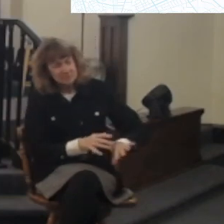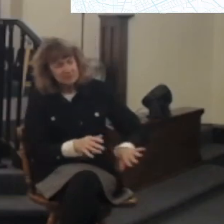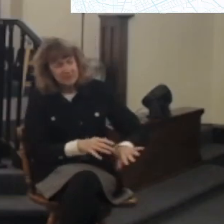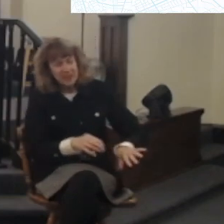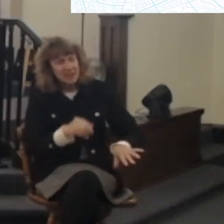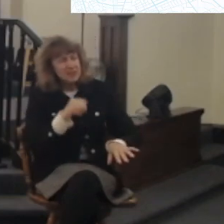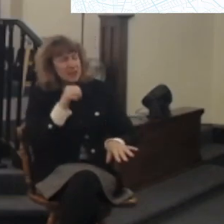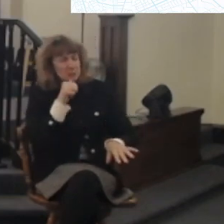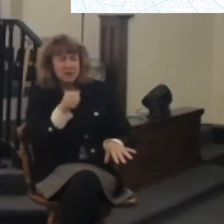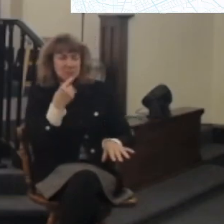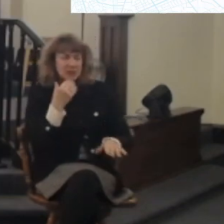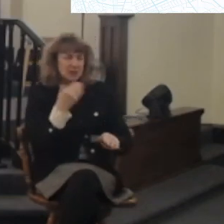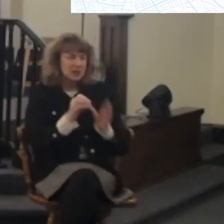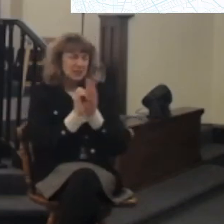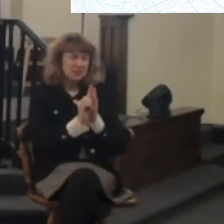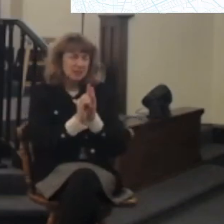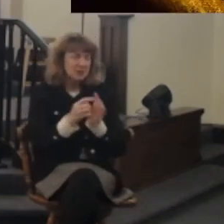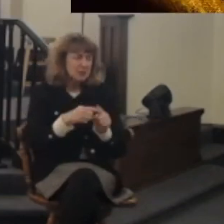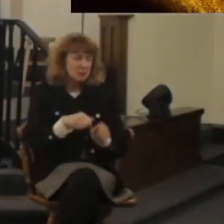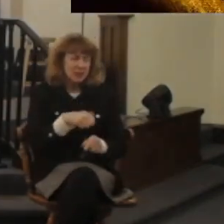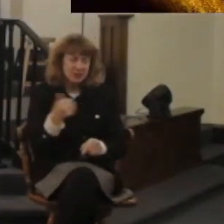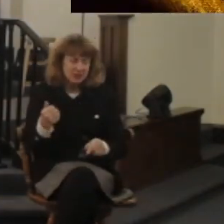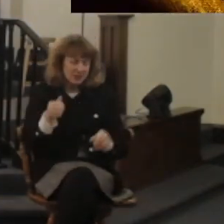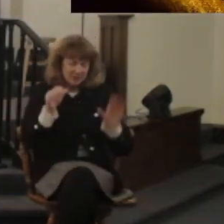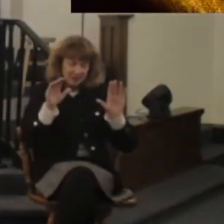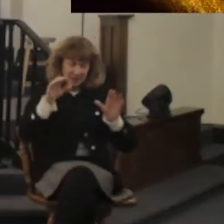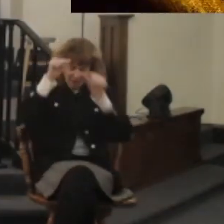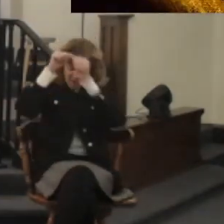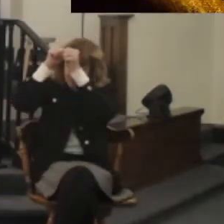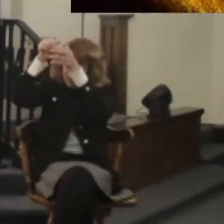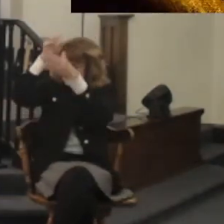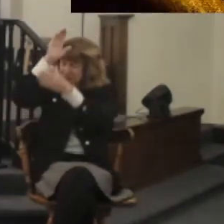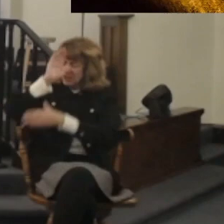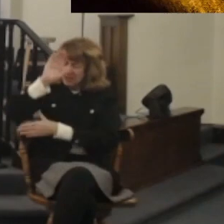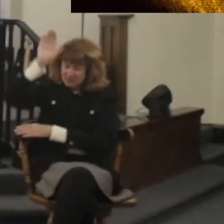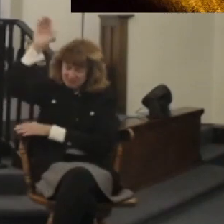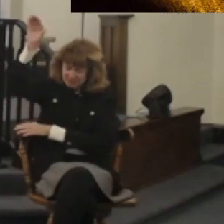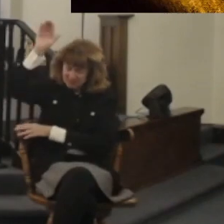Will you join me in prayer this morning? Father God, we just commit